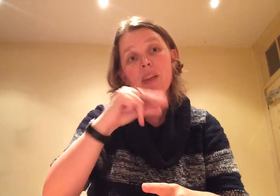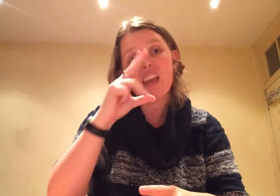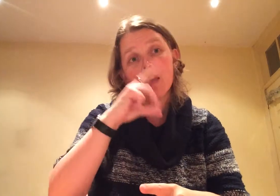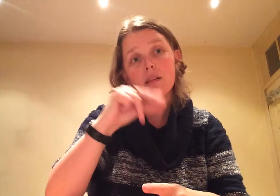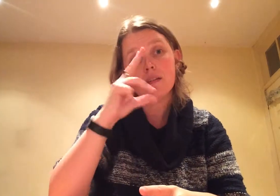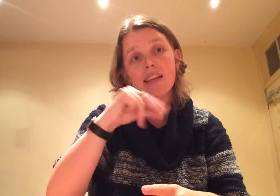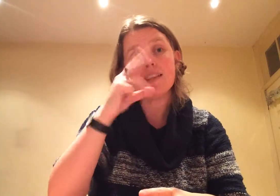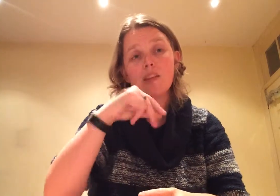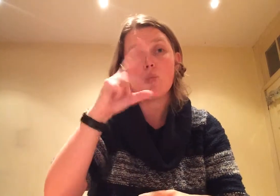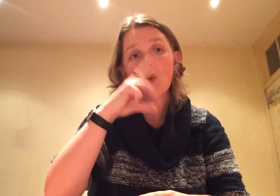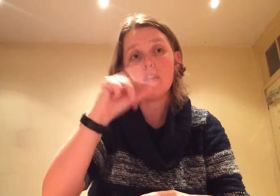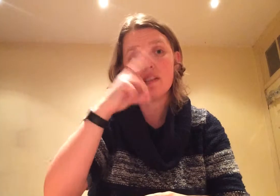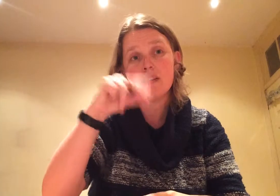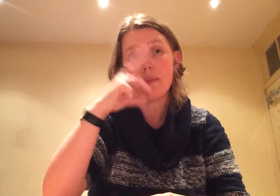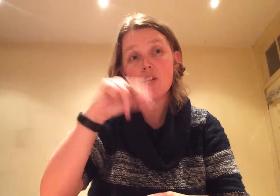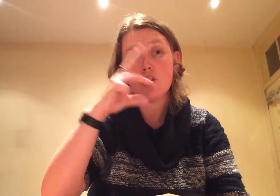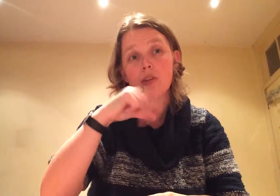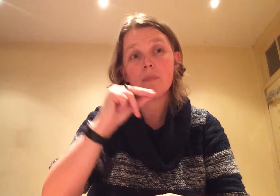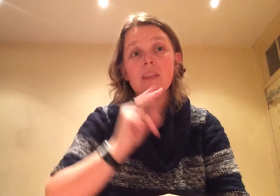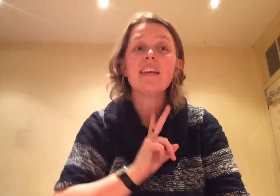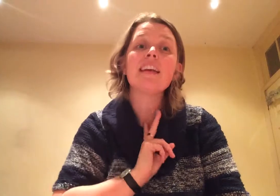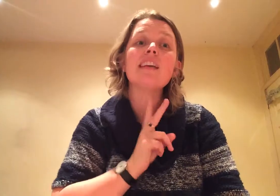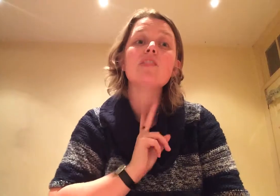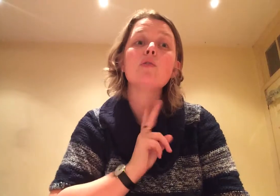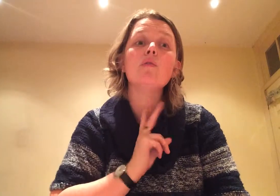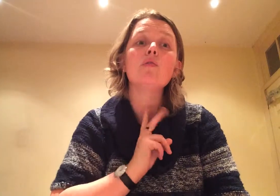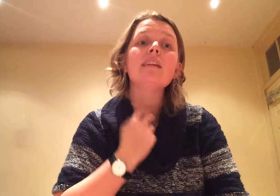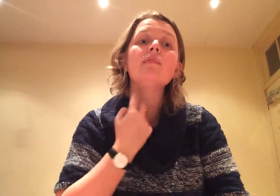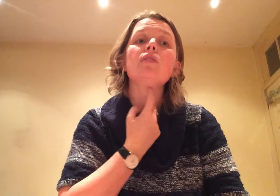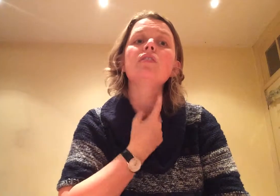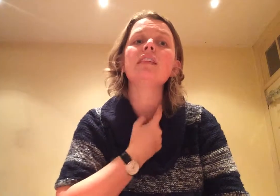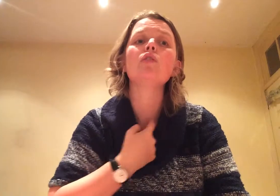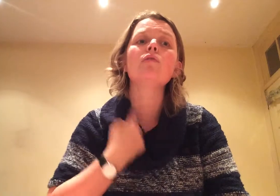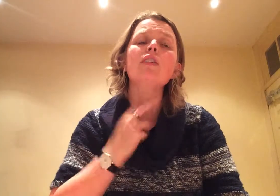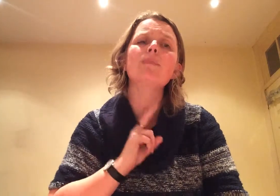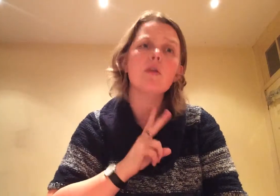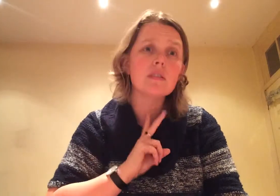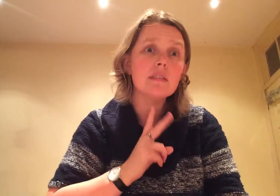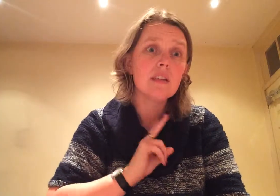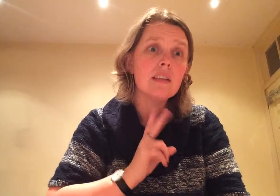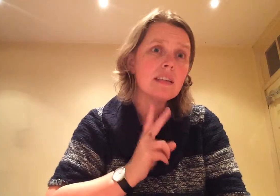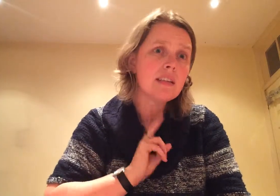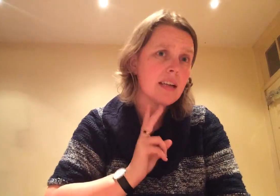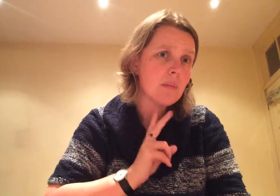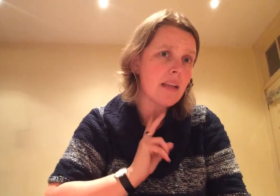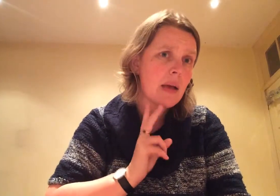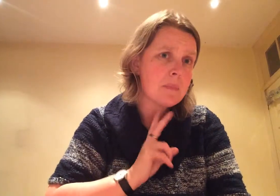speak. That's like the words, the speech. And that's your voice, which is near your voice box. It comes out.